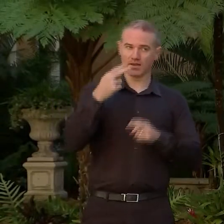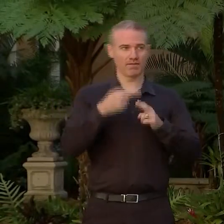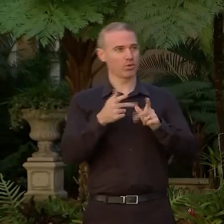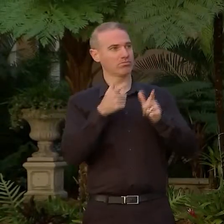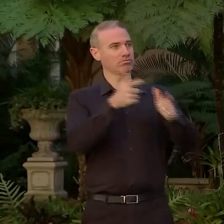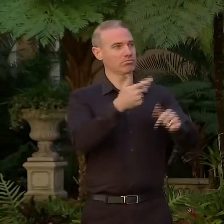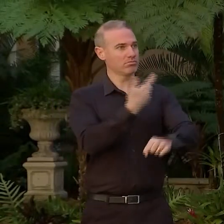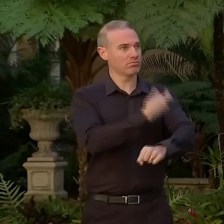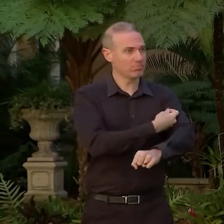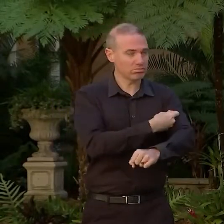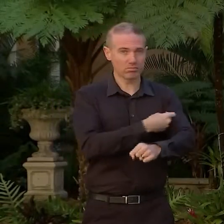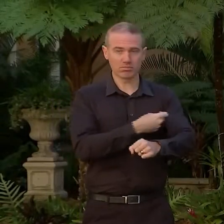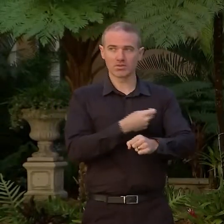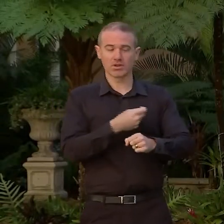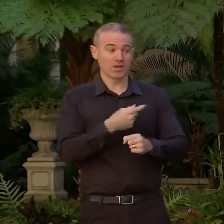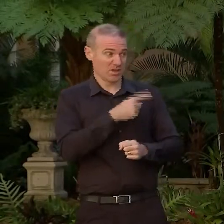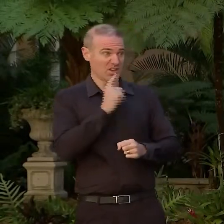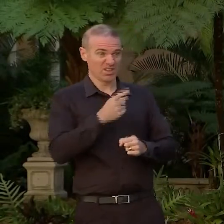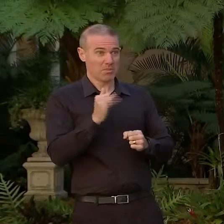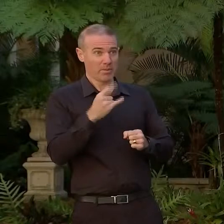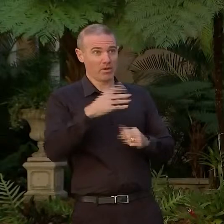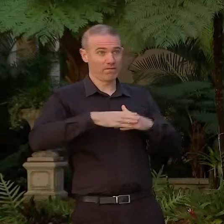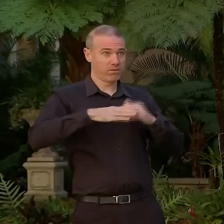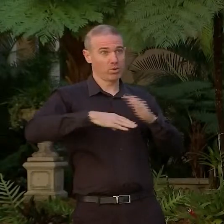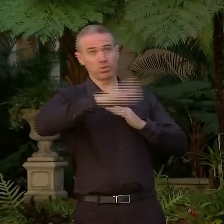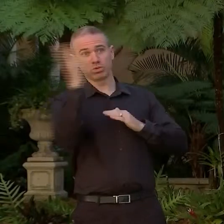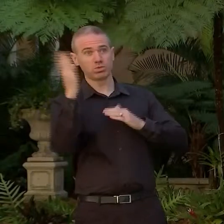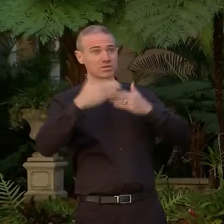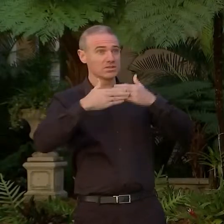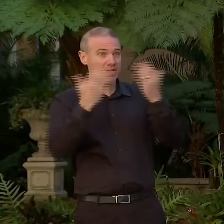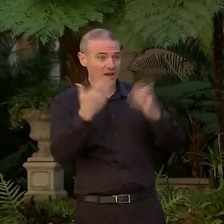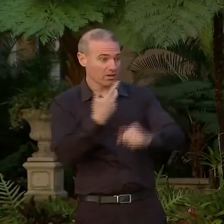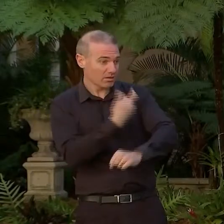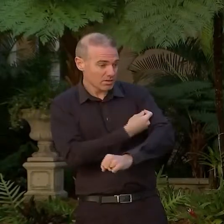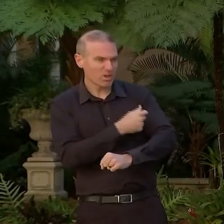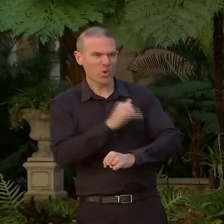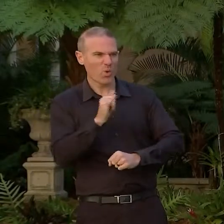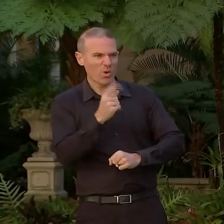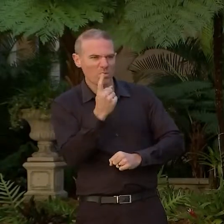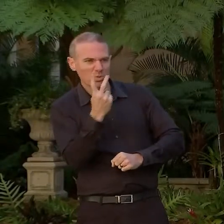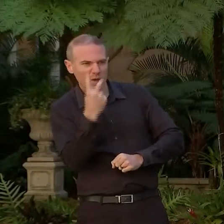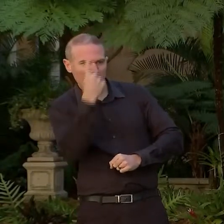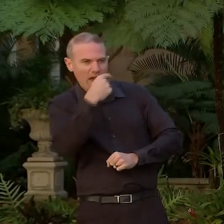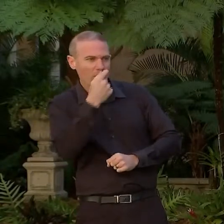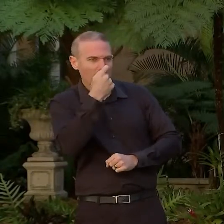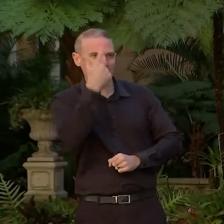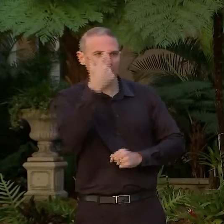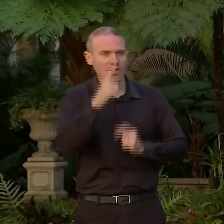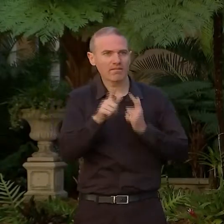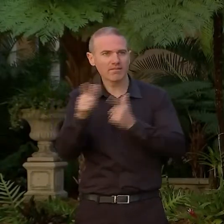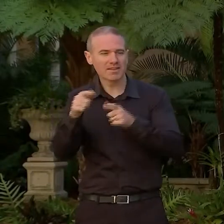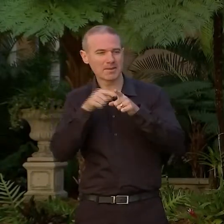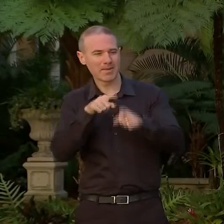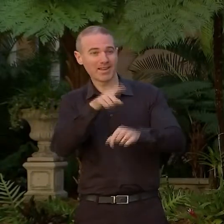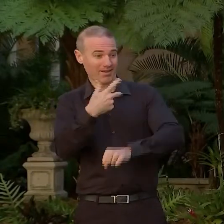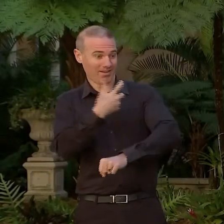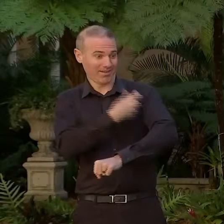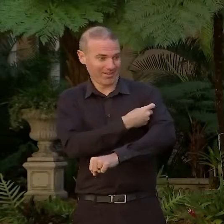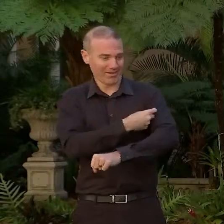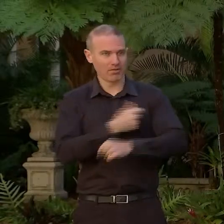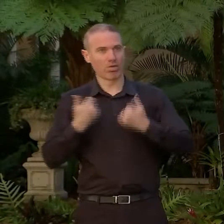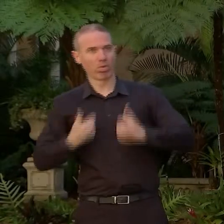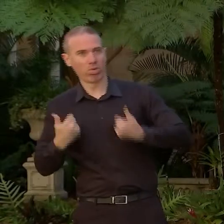a lunch break or a couple Whatever hours? they require in relation to obviously how they have reacted following their vaccine.